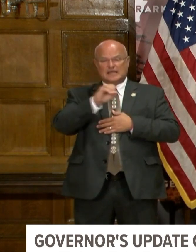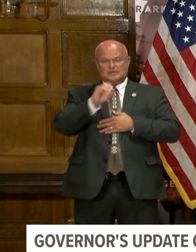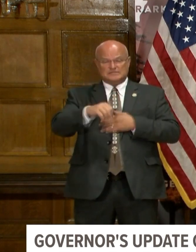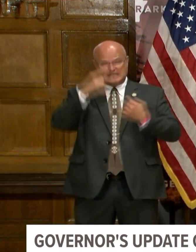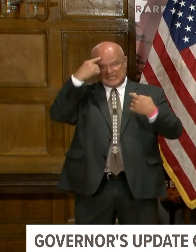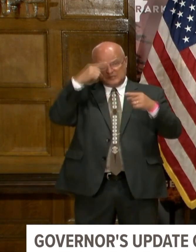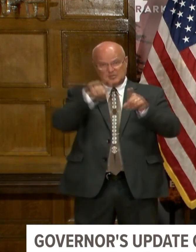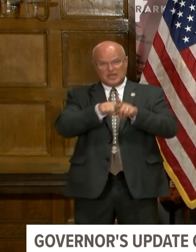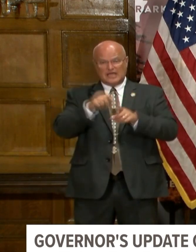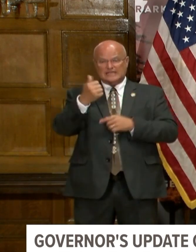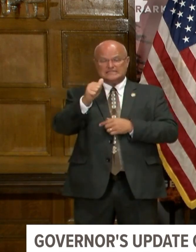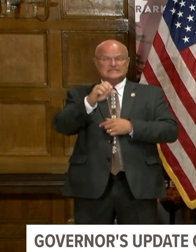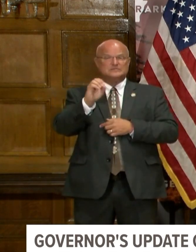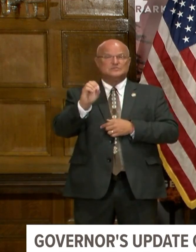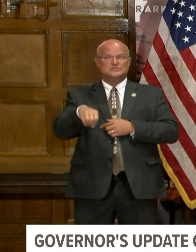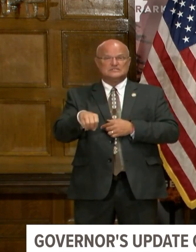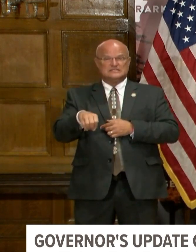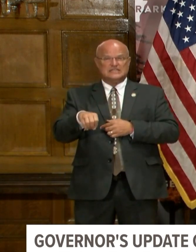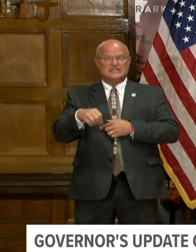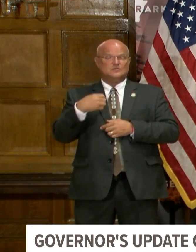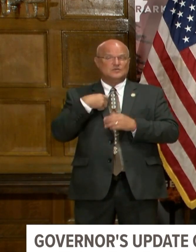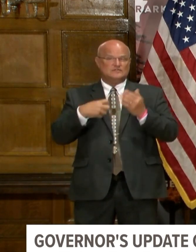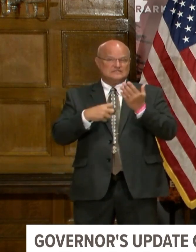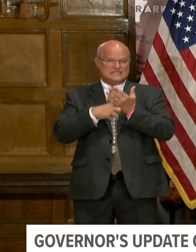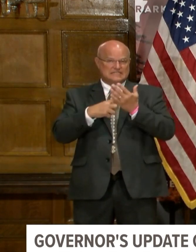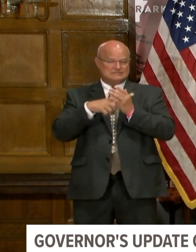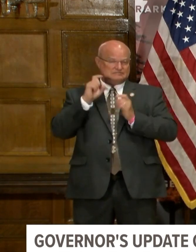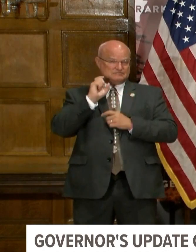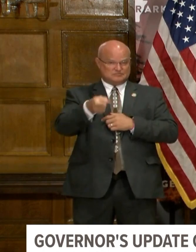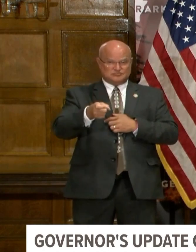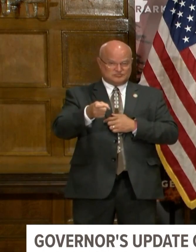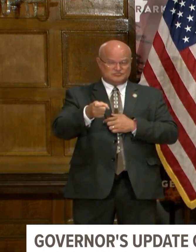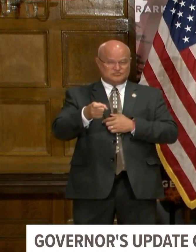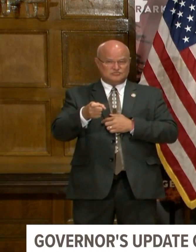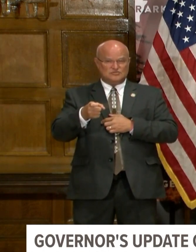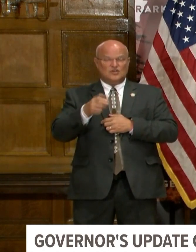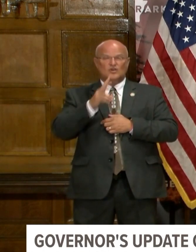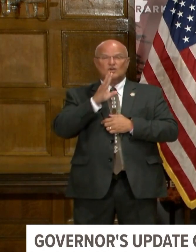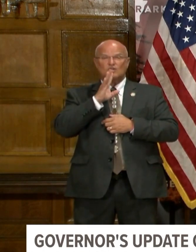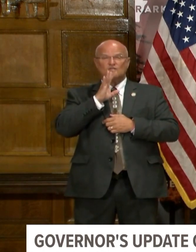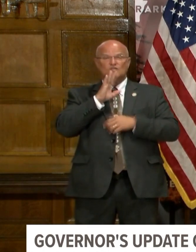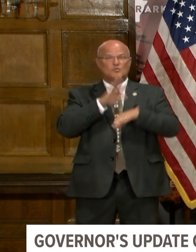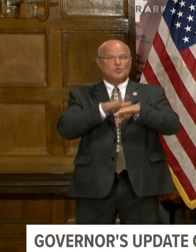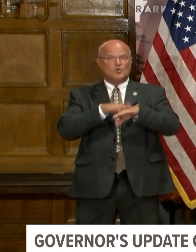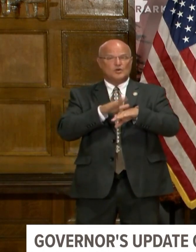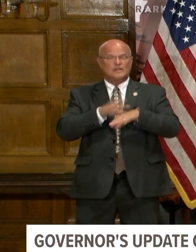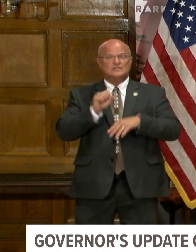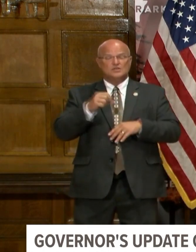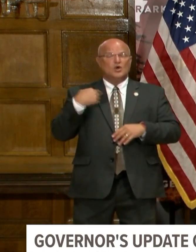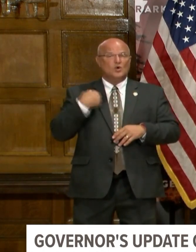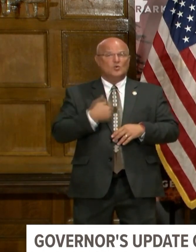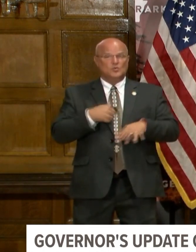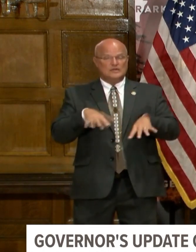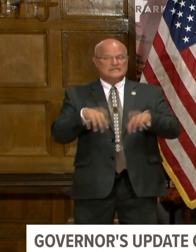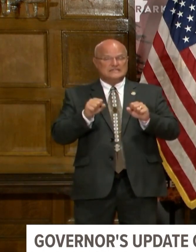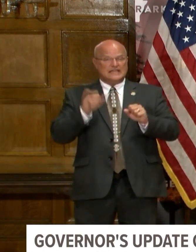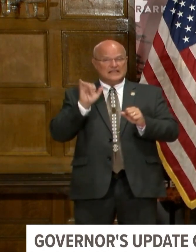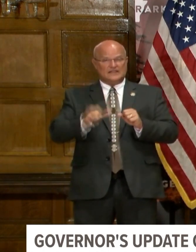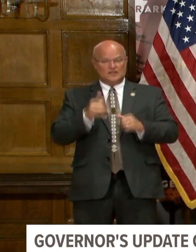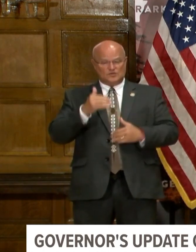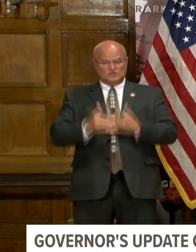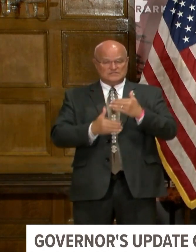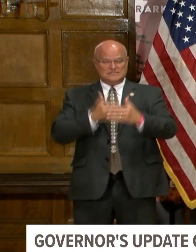rate, 10%, we've issued some citations or verbal warnings. And so we are taking those